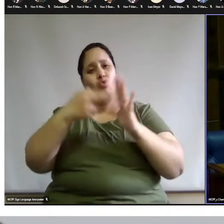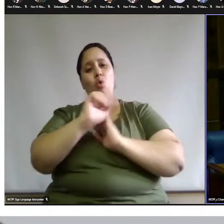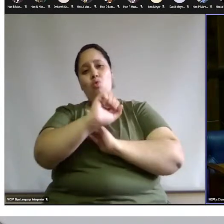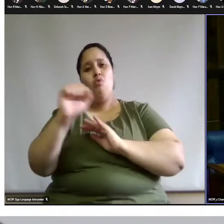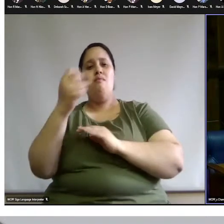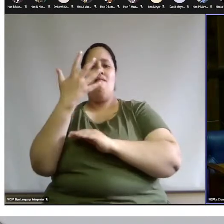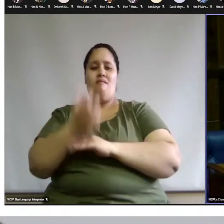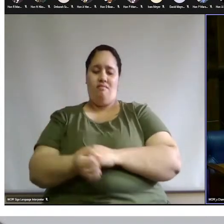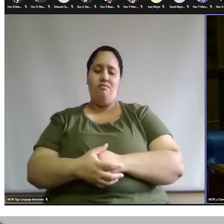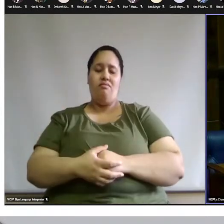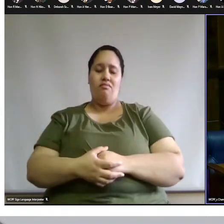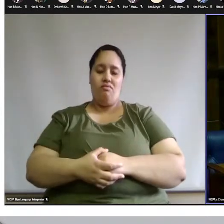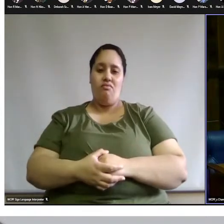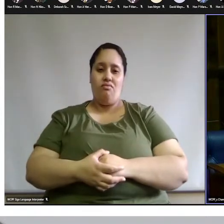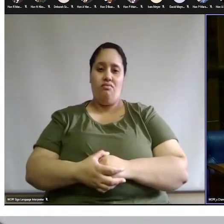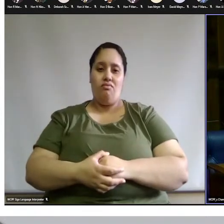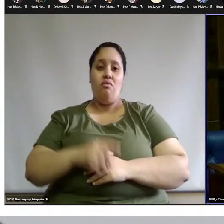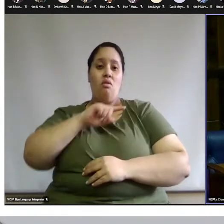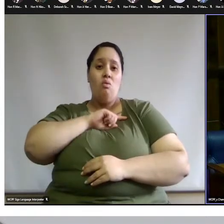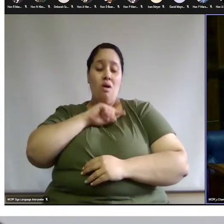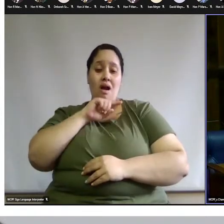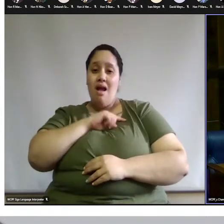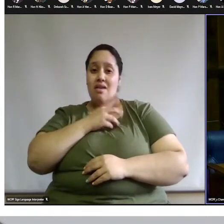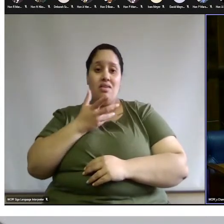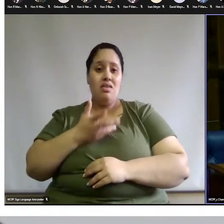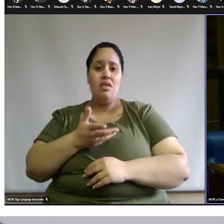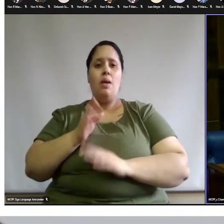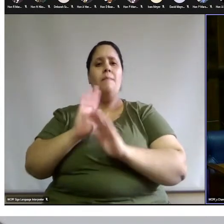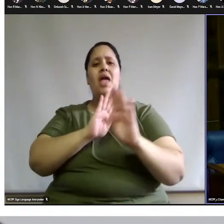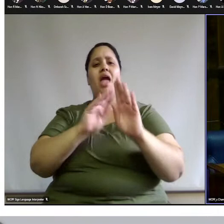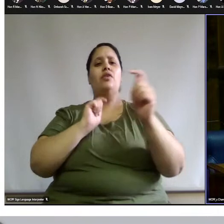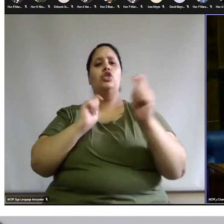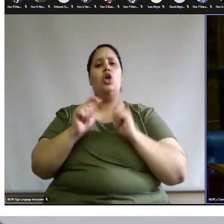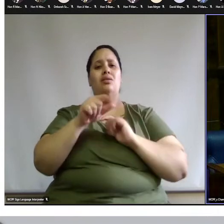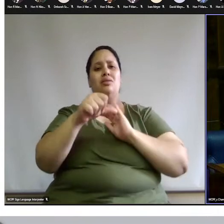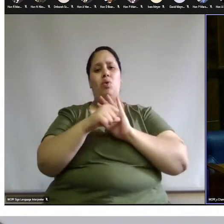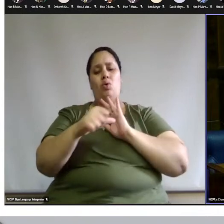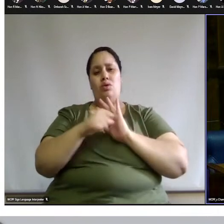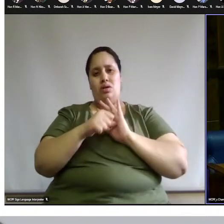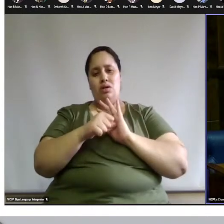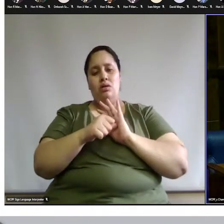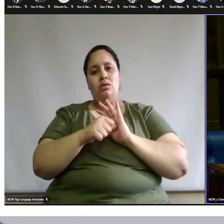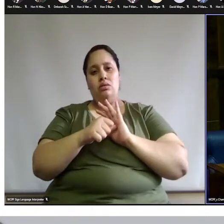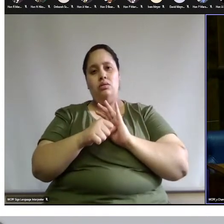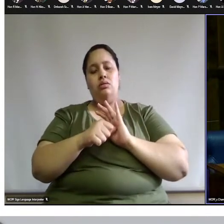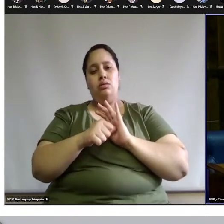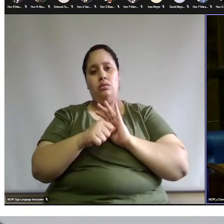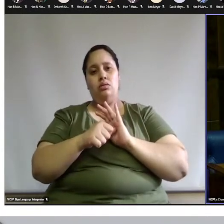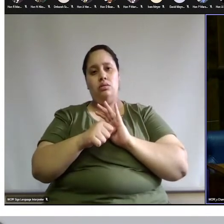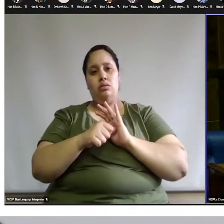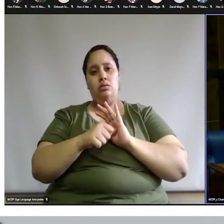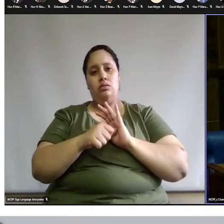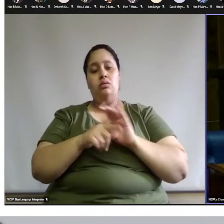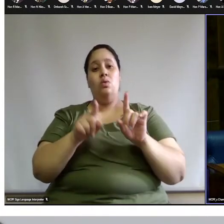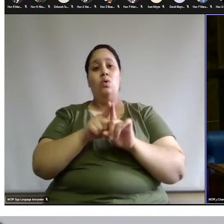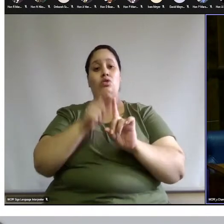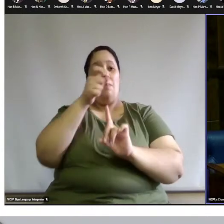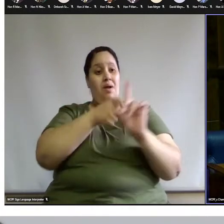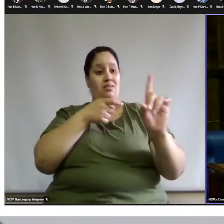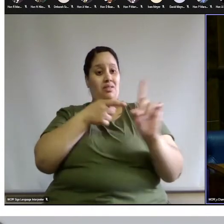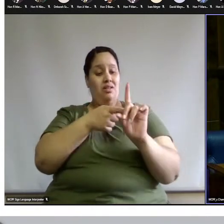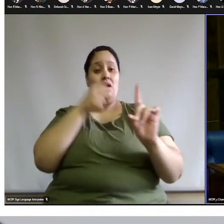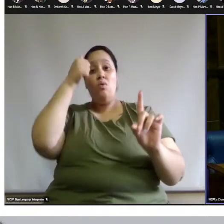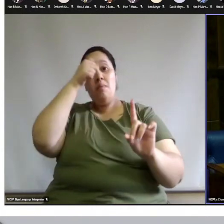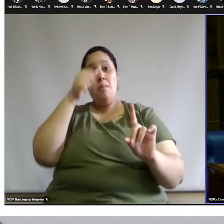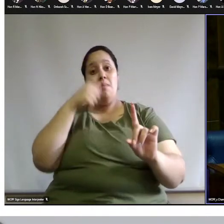here. Because it's also about behavior change and about, you know, the person. Remember, we changed